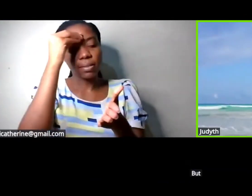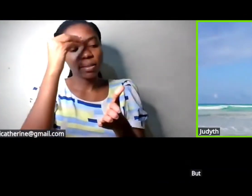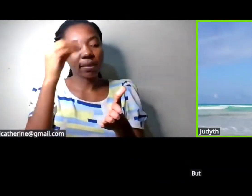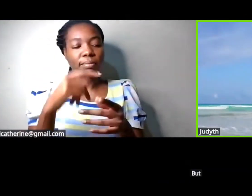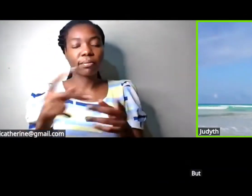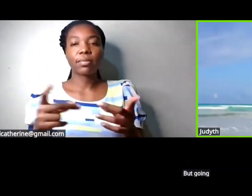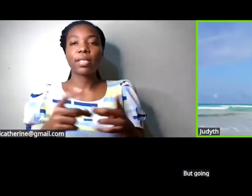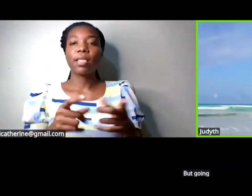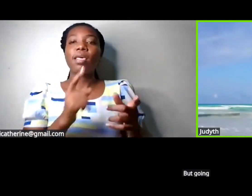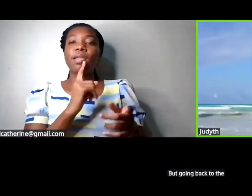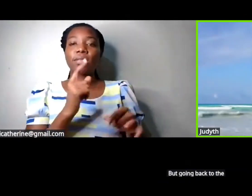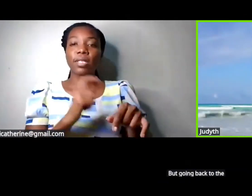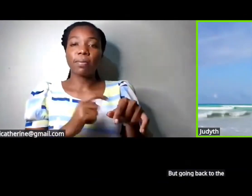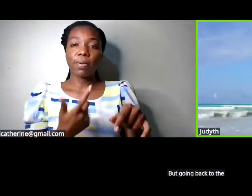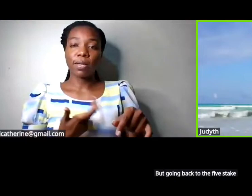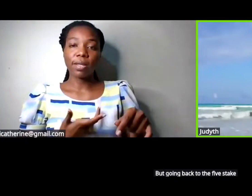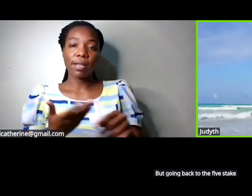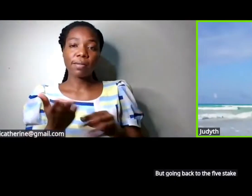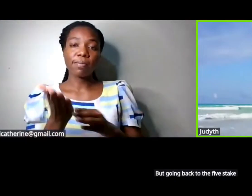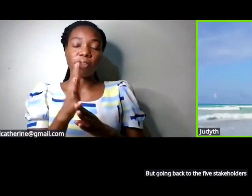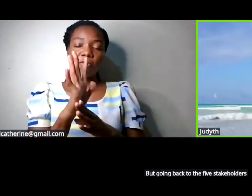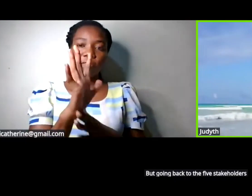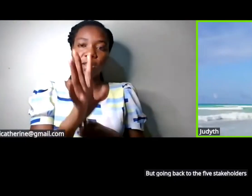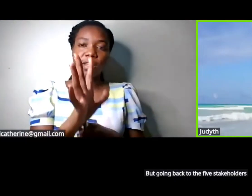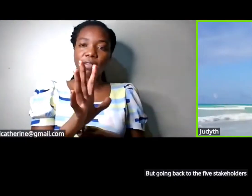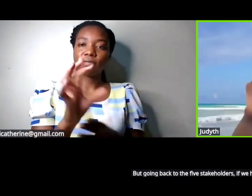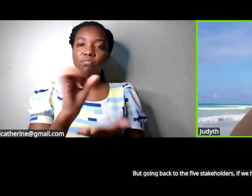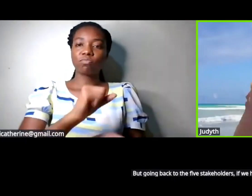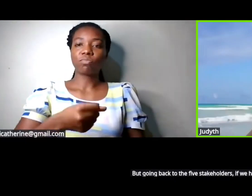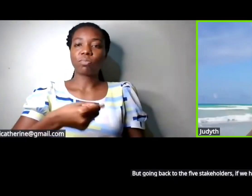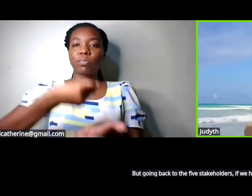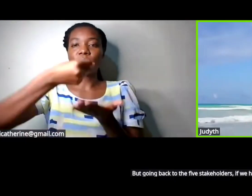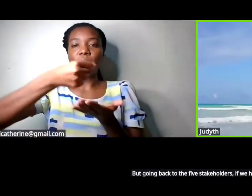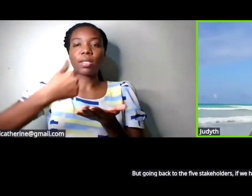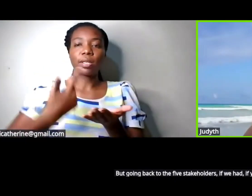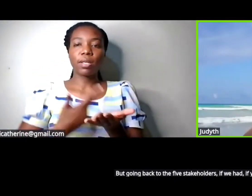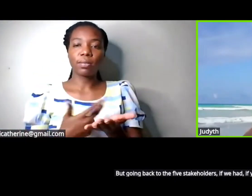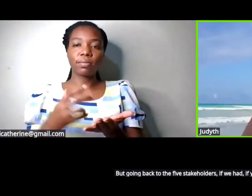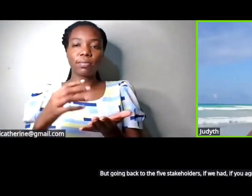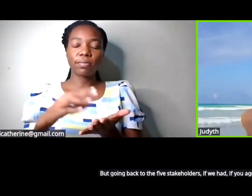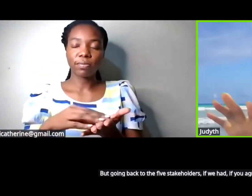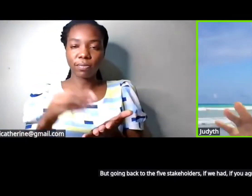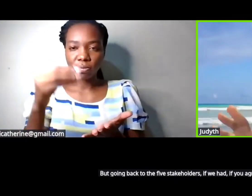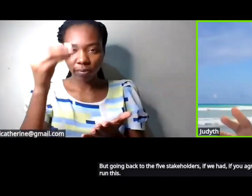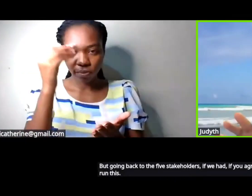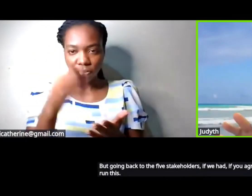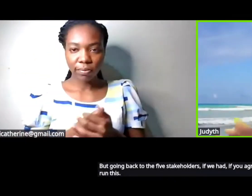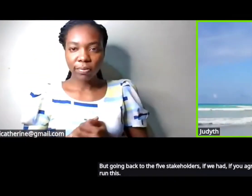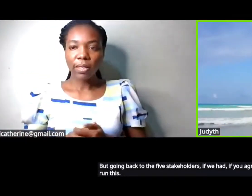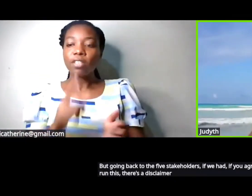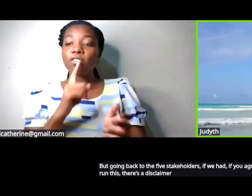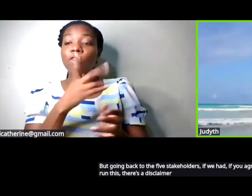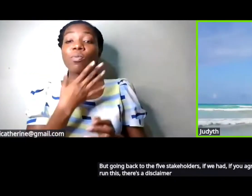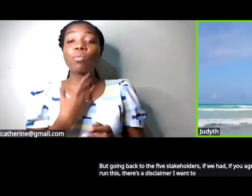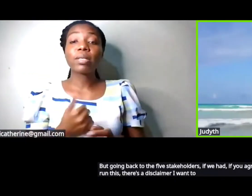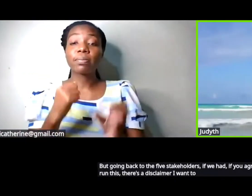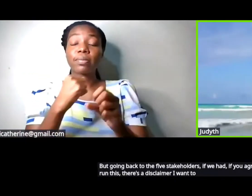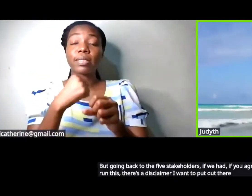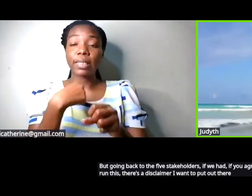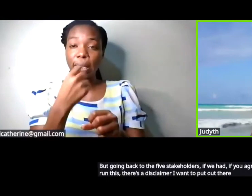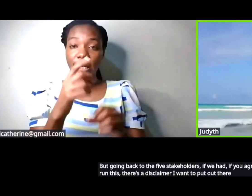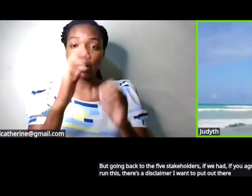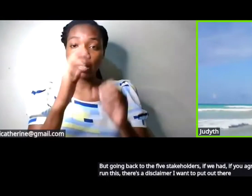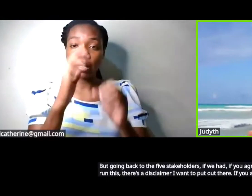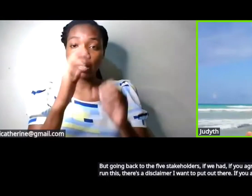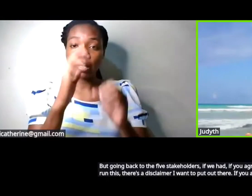to the 5 stakeholders that we had, if you agree with me as I run this, that there's a disclaimer I want to put out there. If you agree with